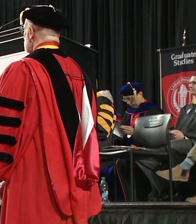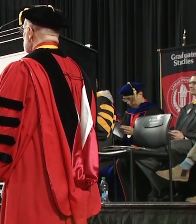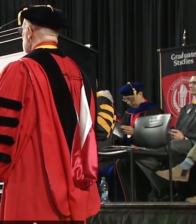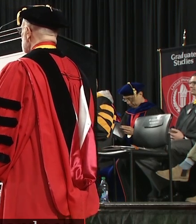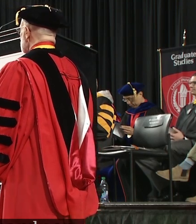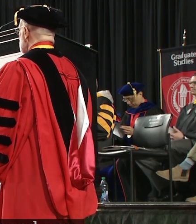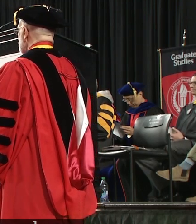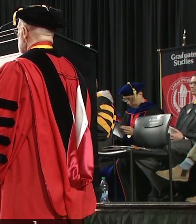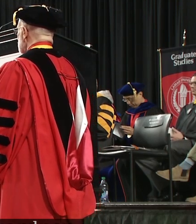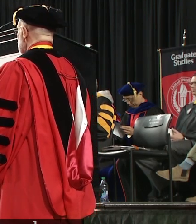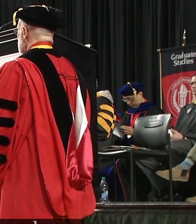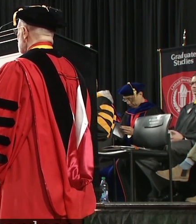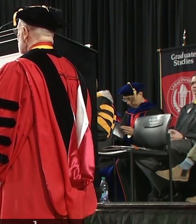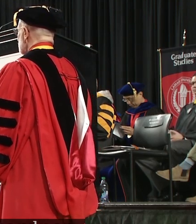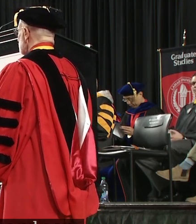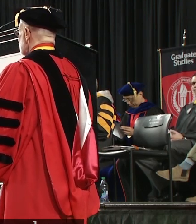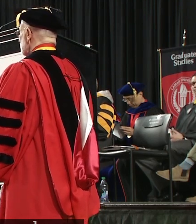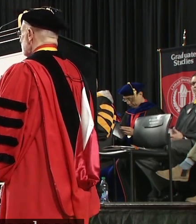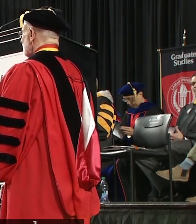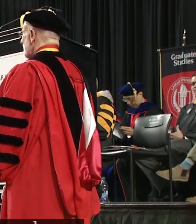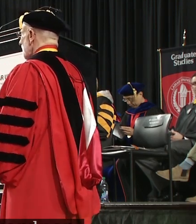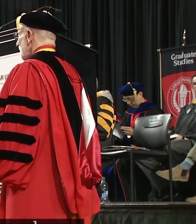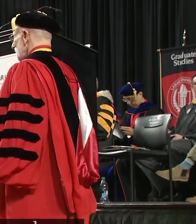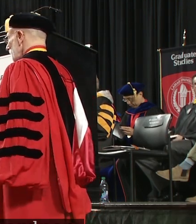Sandra A. House.